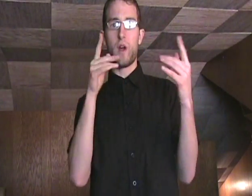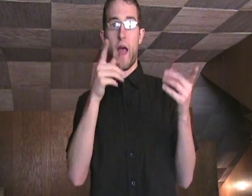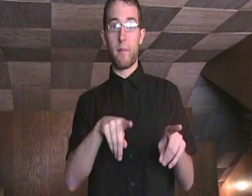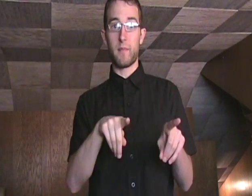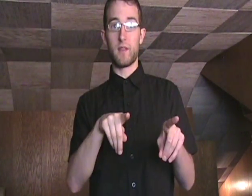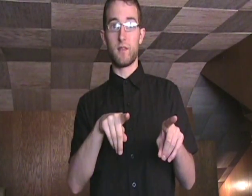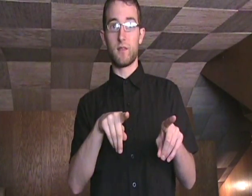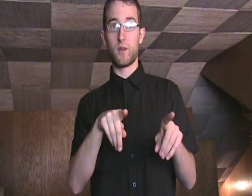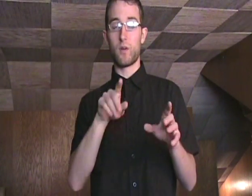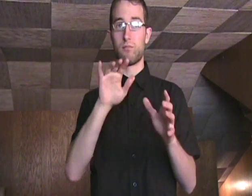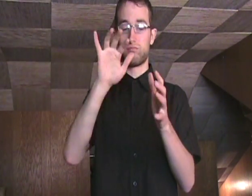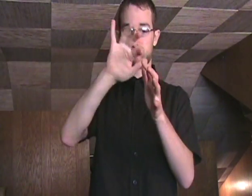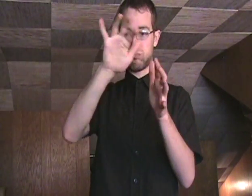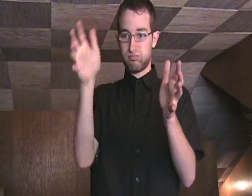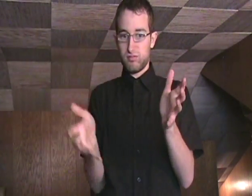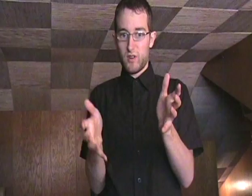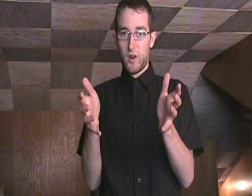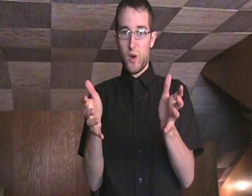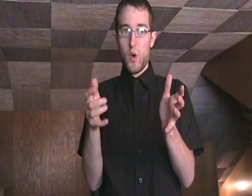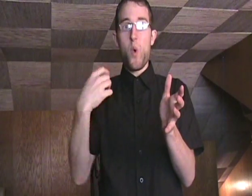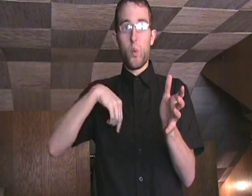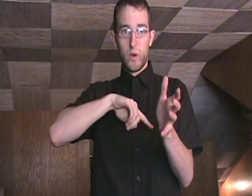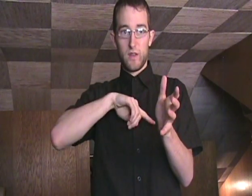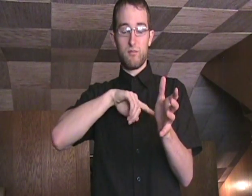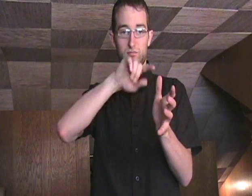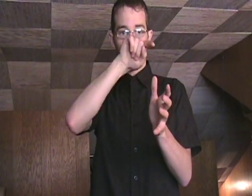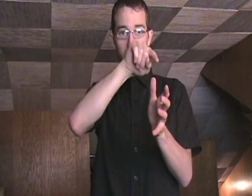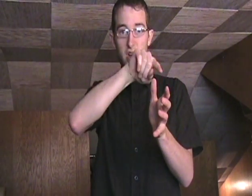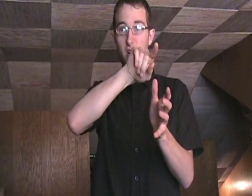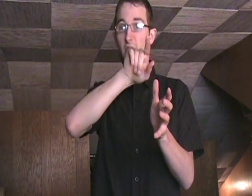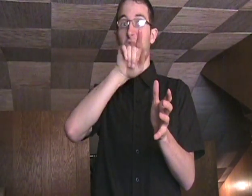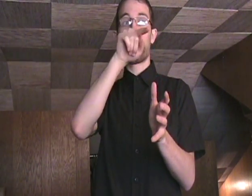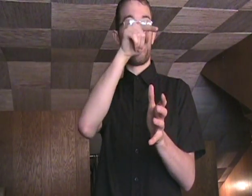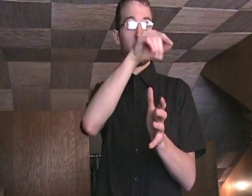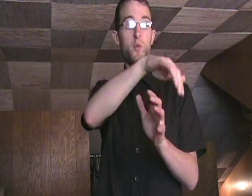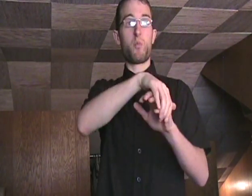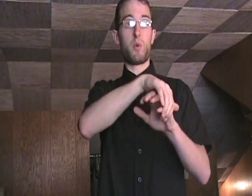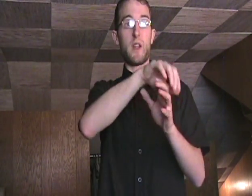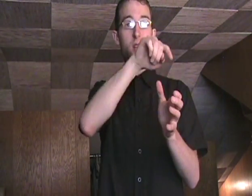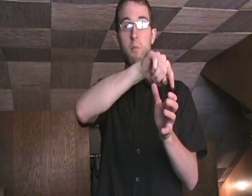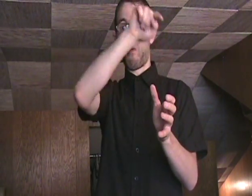They were way across an ocean. All right, distance was a problem, and Brett?